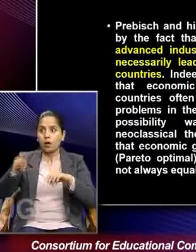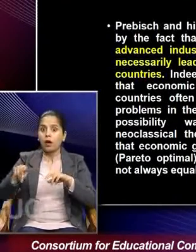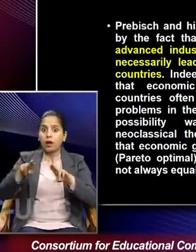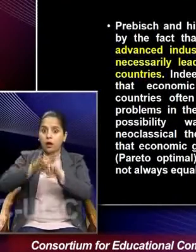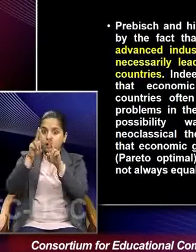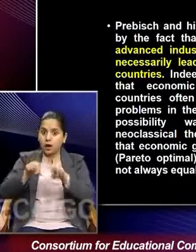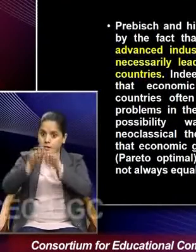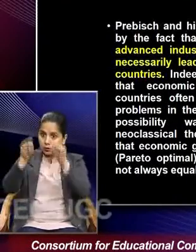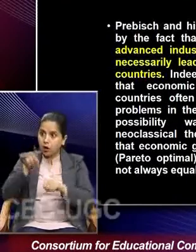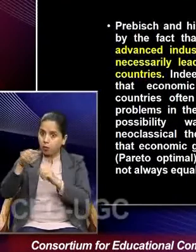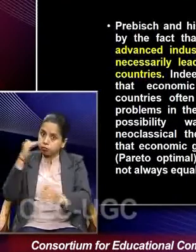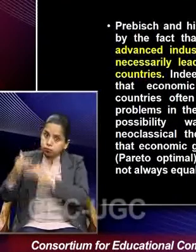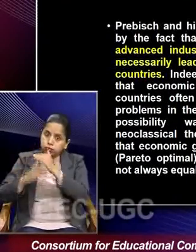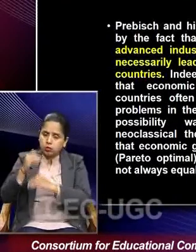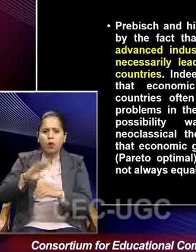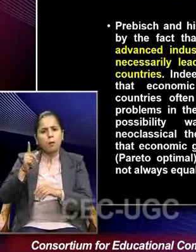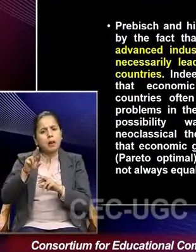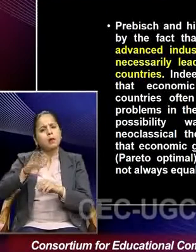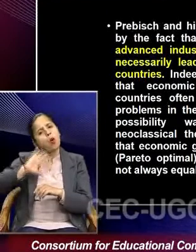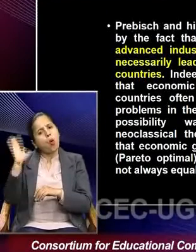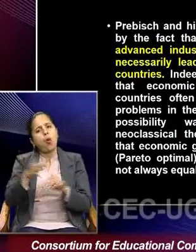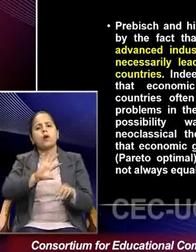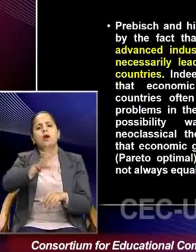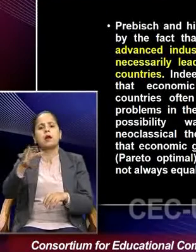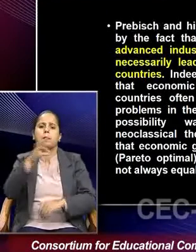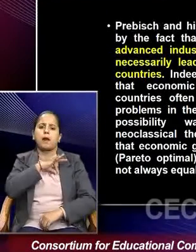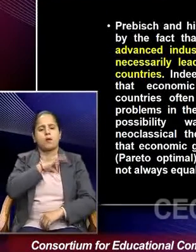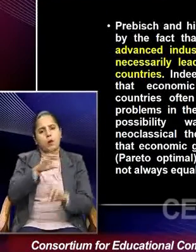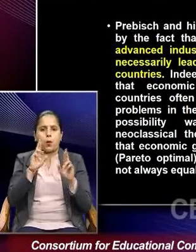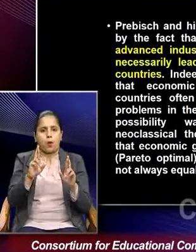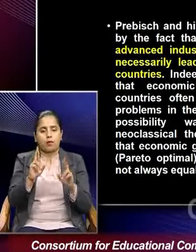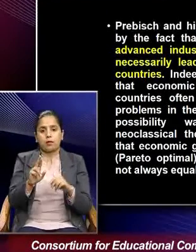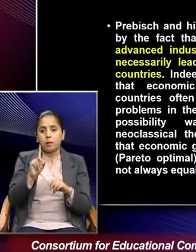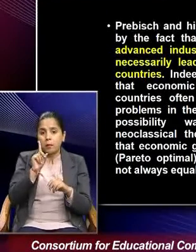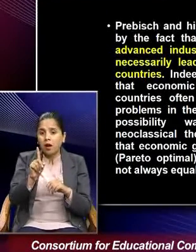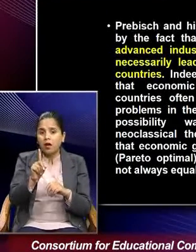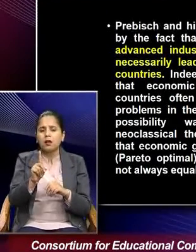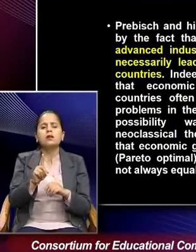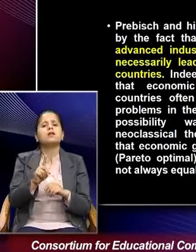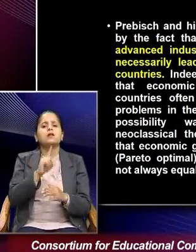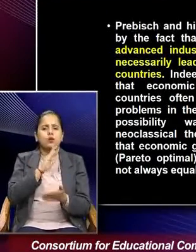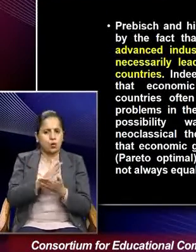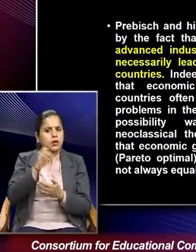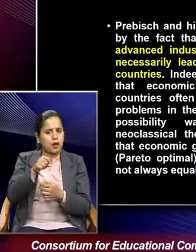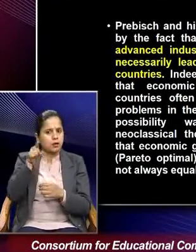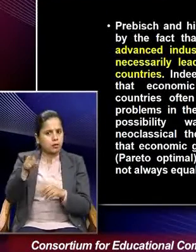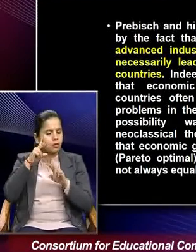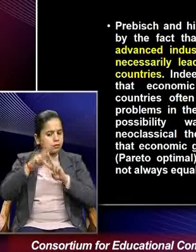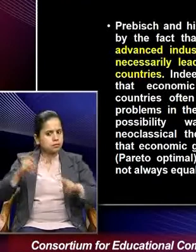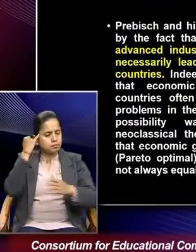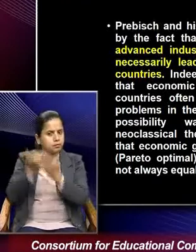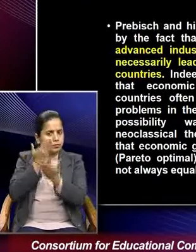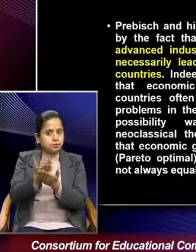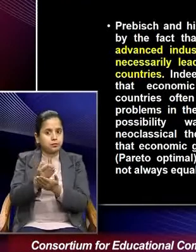international system, then every country will get a benefit of it. Indeed, their studies suggested that